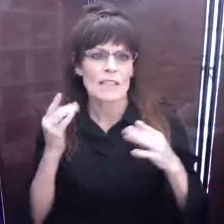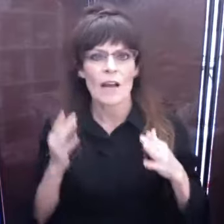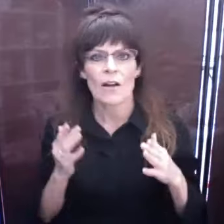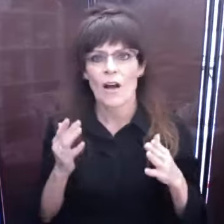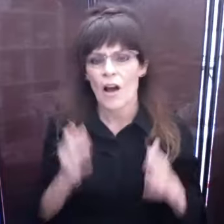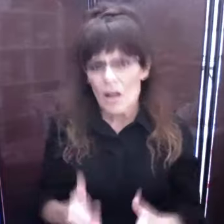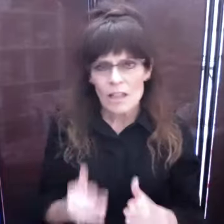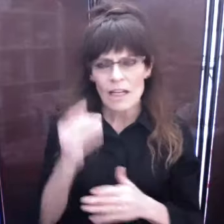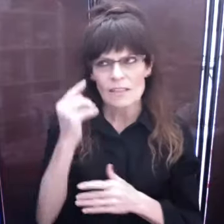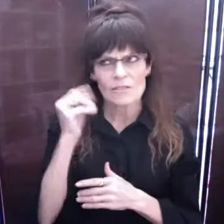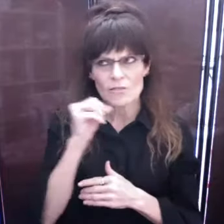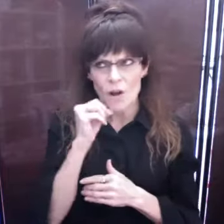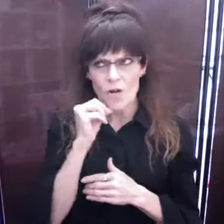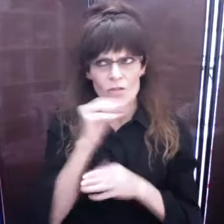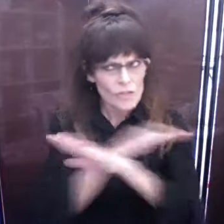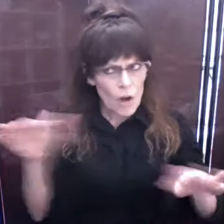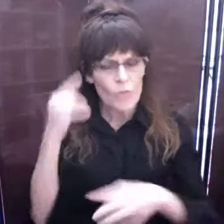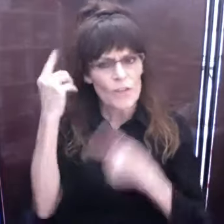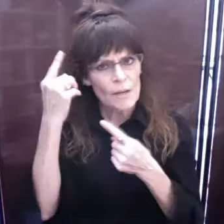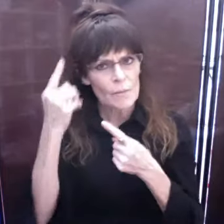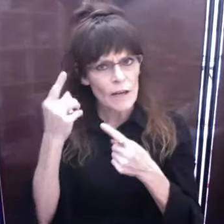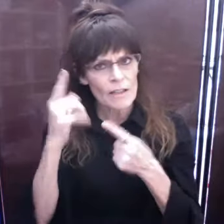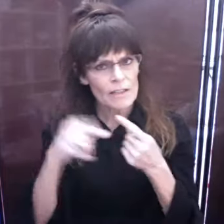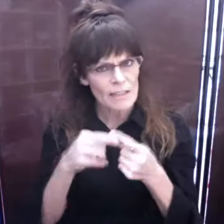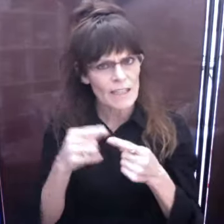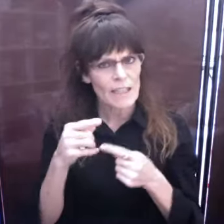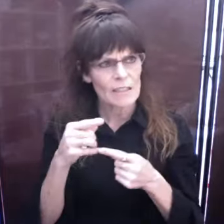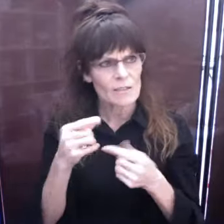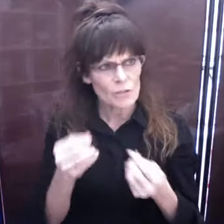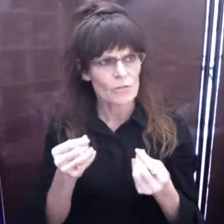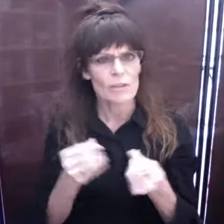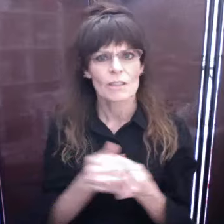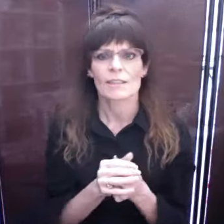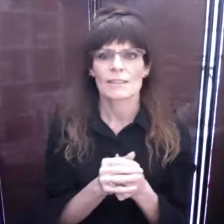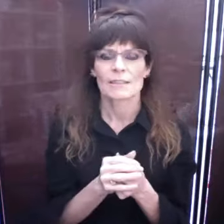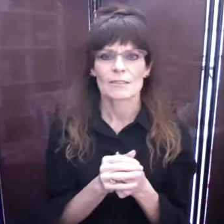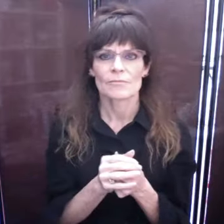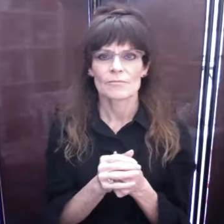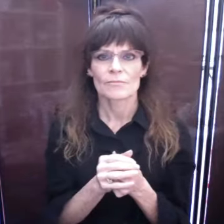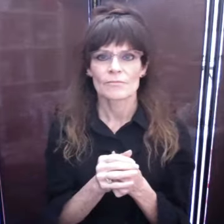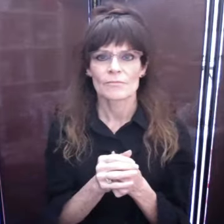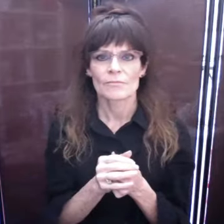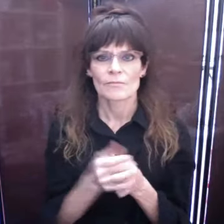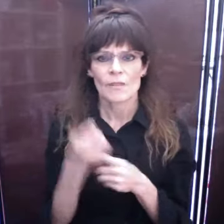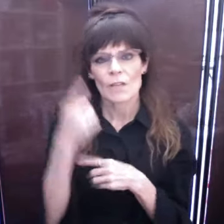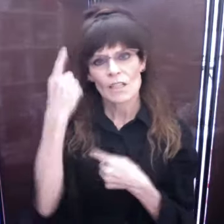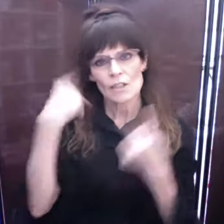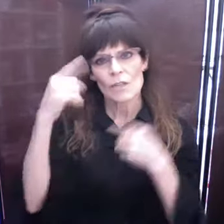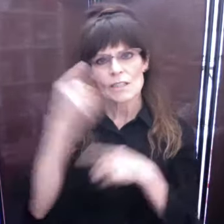at all until I do, and then I do it, right? One of the craziest things, I've known this